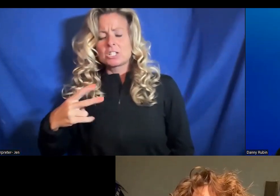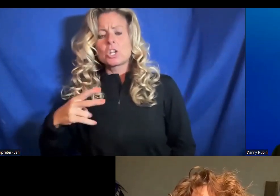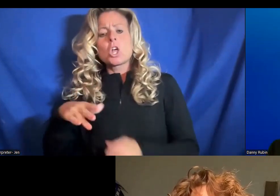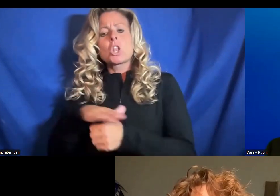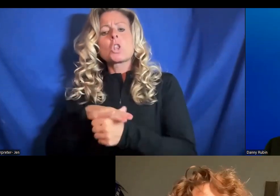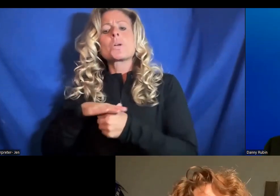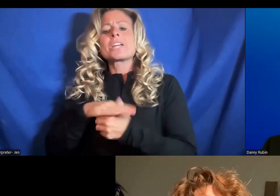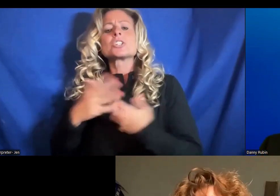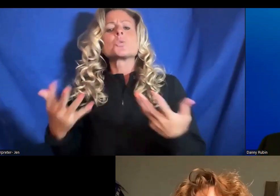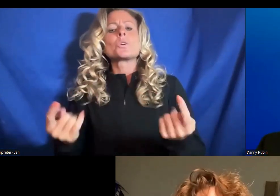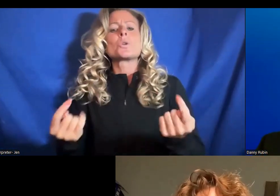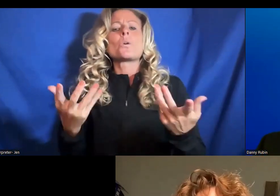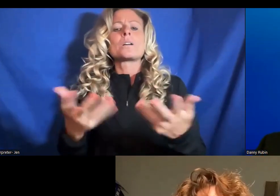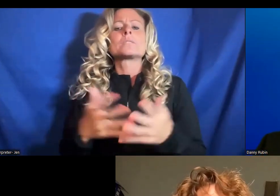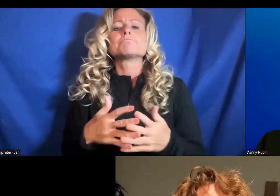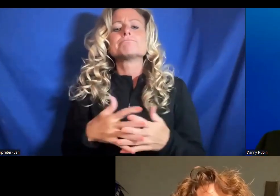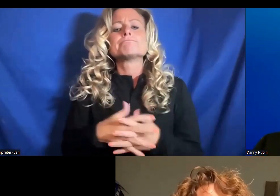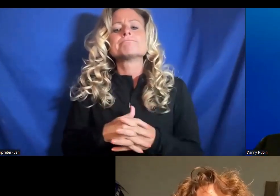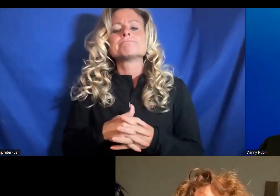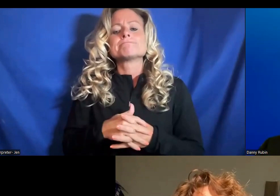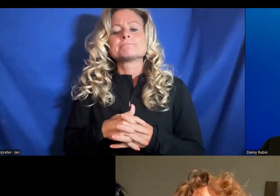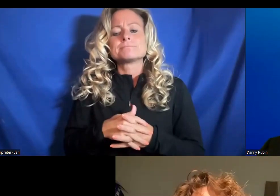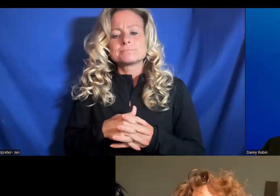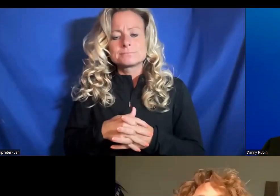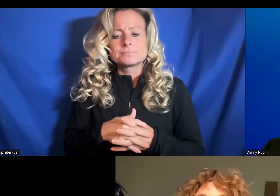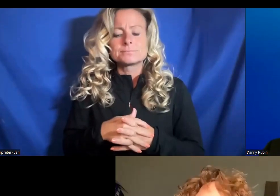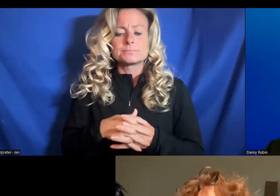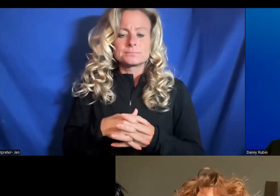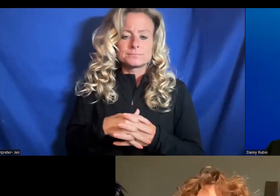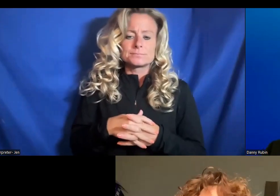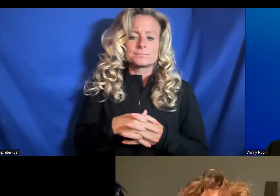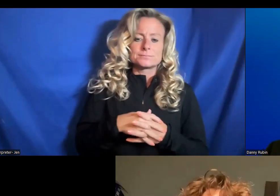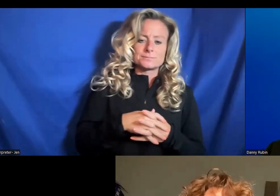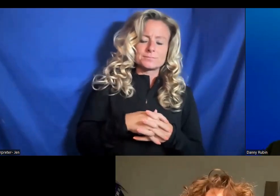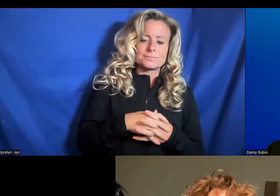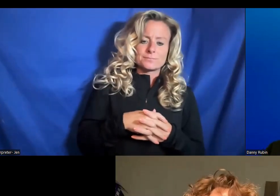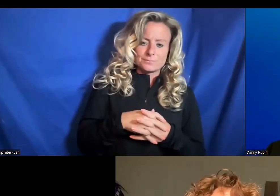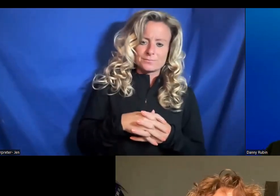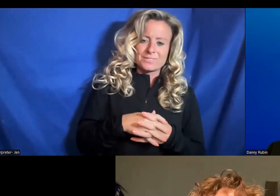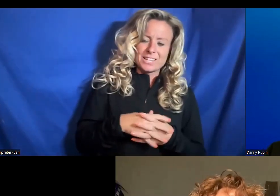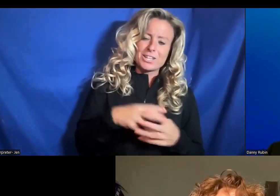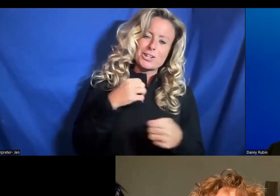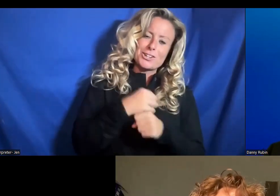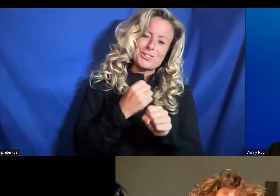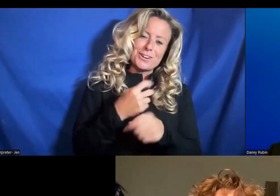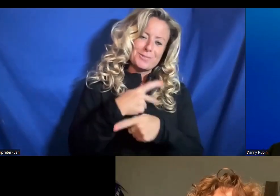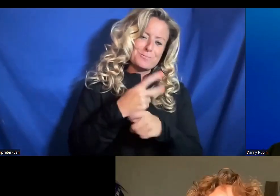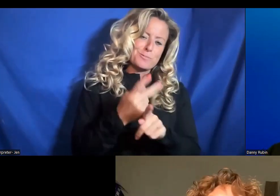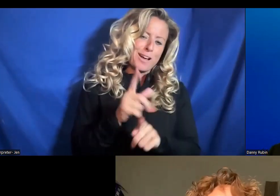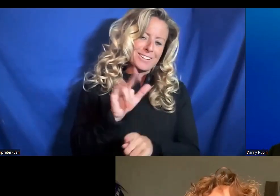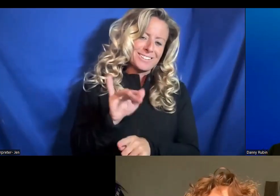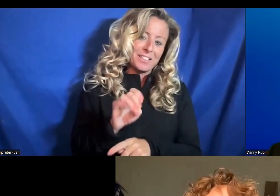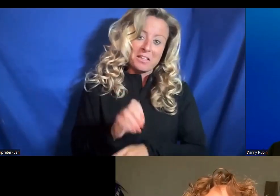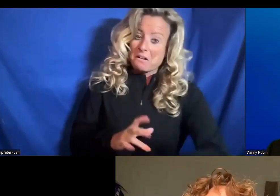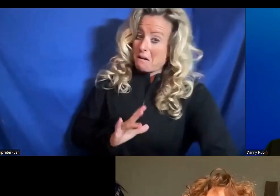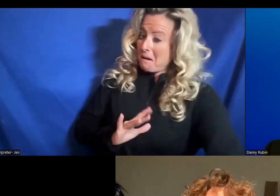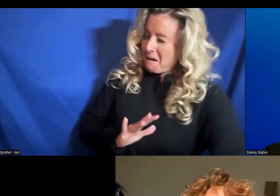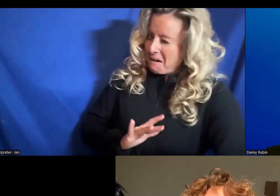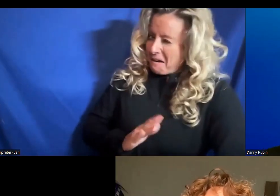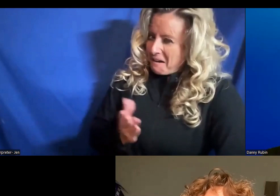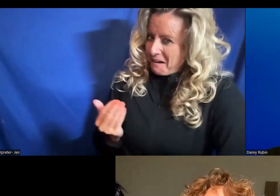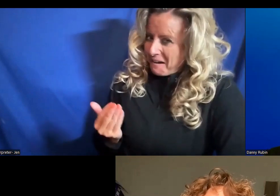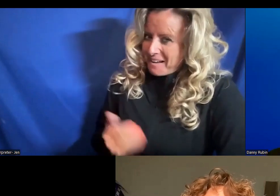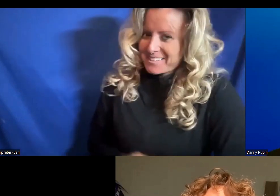horizon? I would like to create a product line. Ah, interesting. Okay, let's talk about